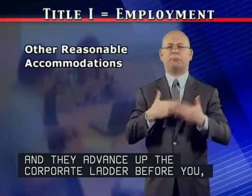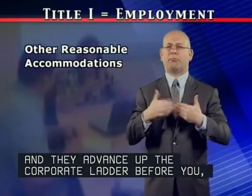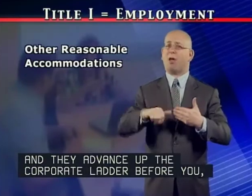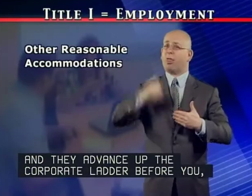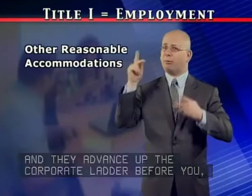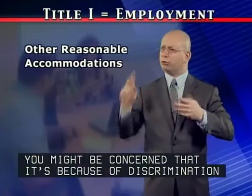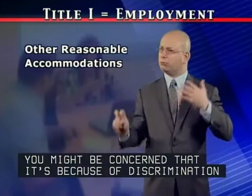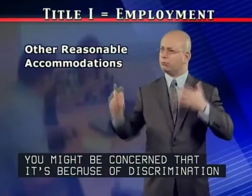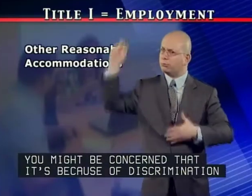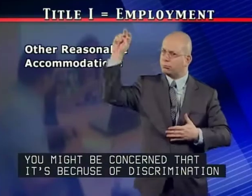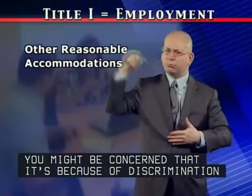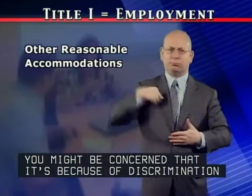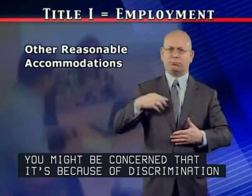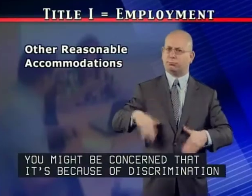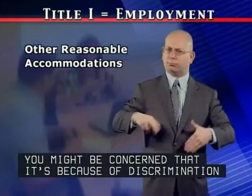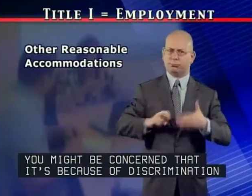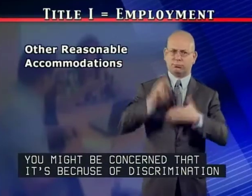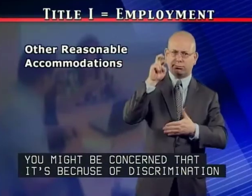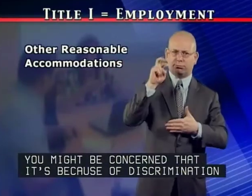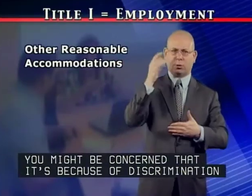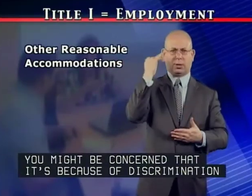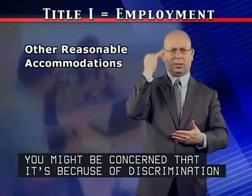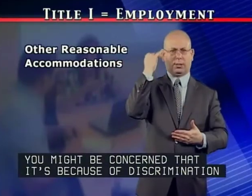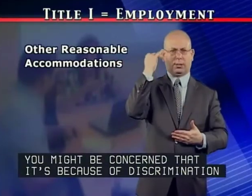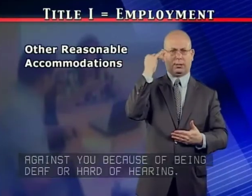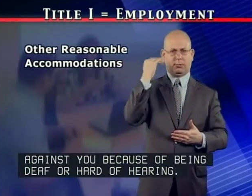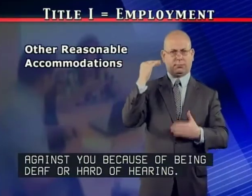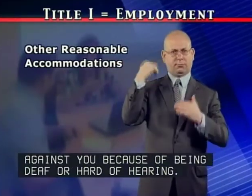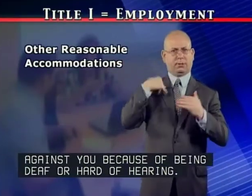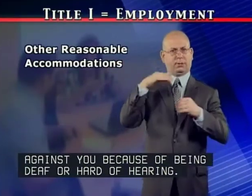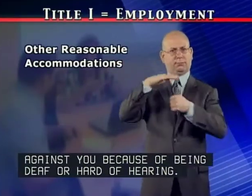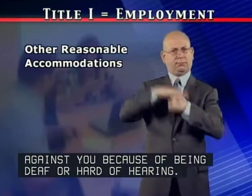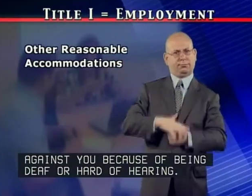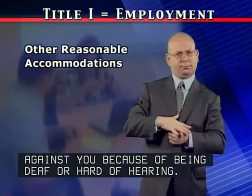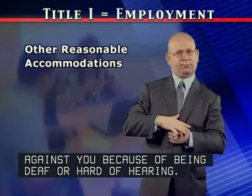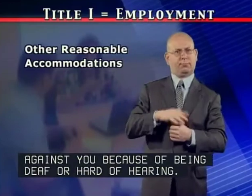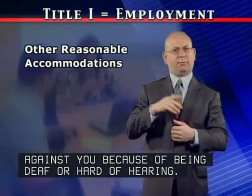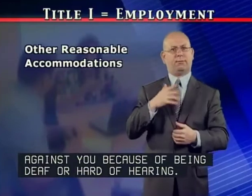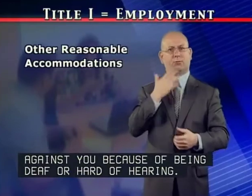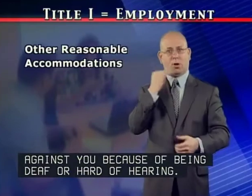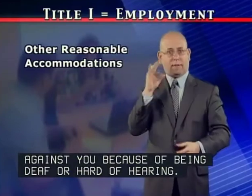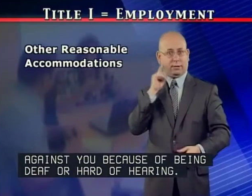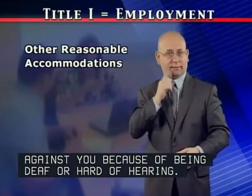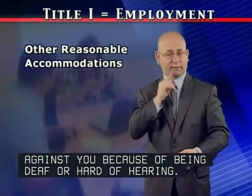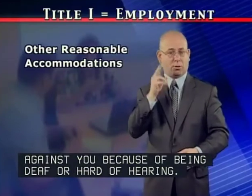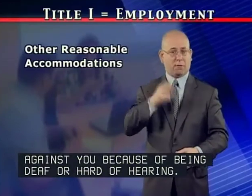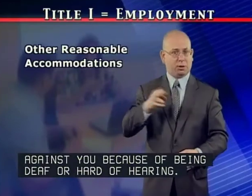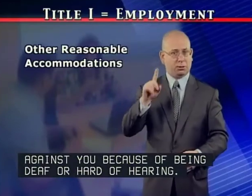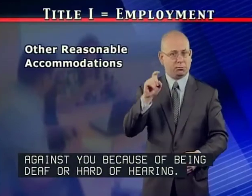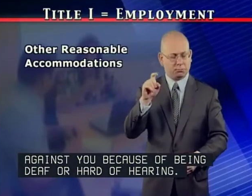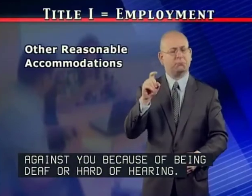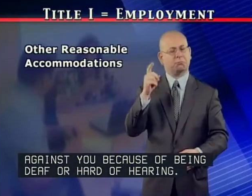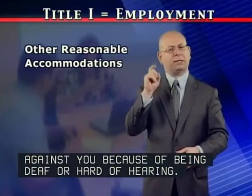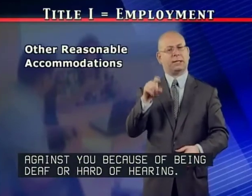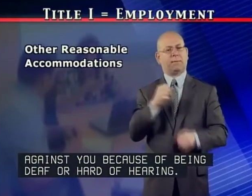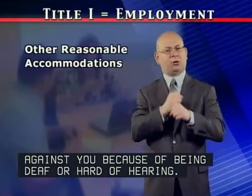you, you might be concerned that it's because of discrimination against you because of being deaf or hard of hearing.